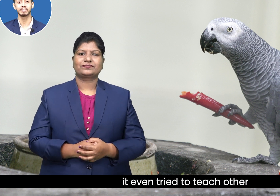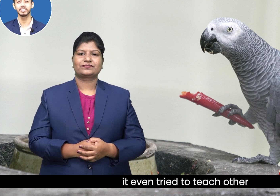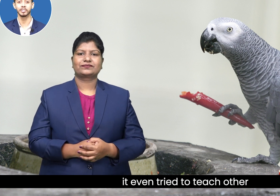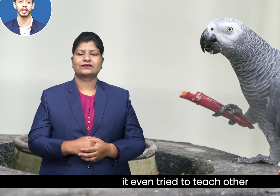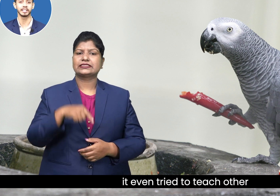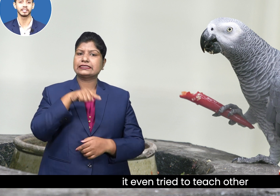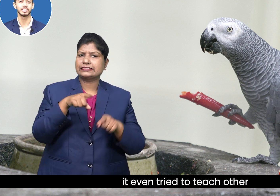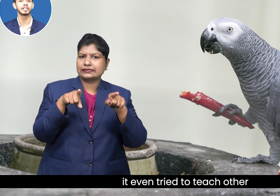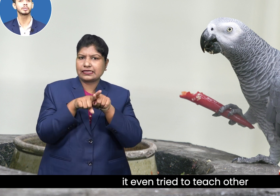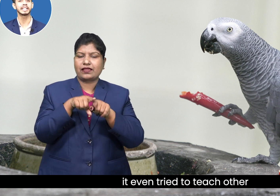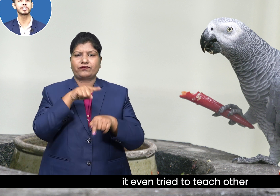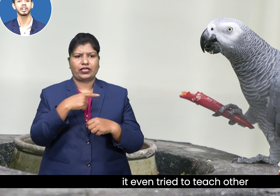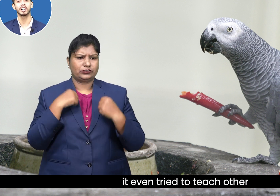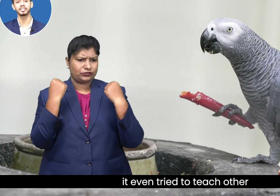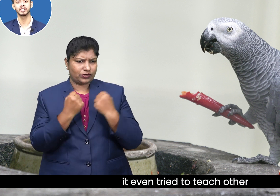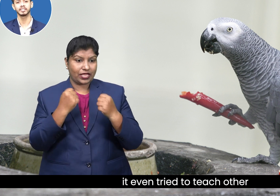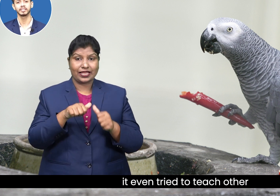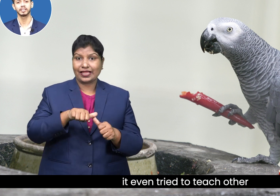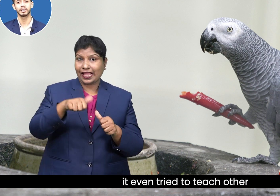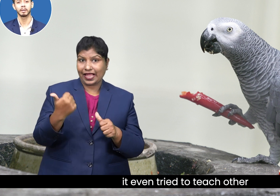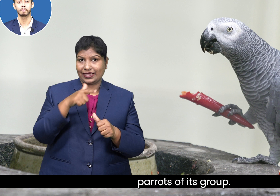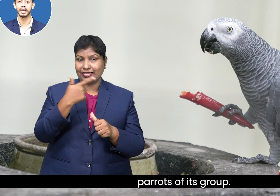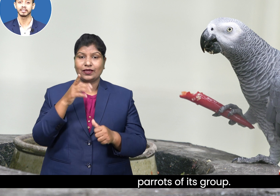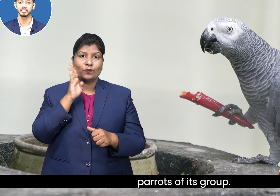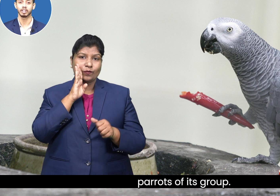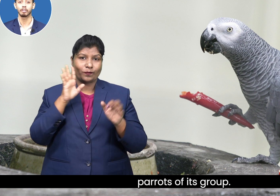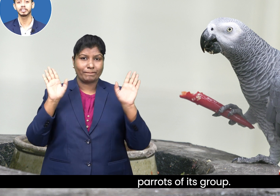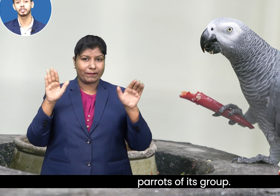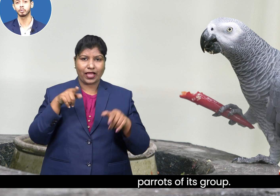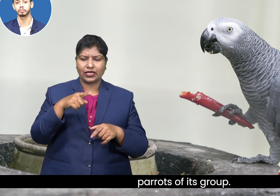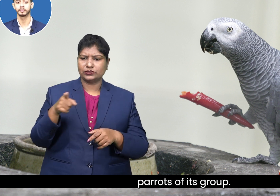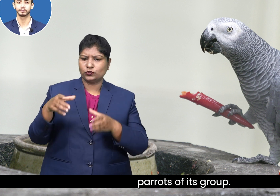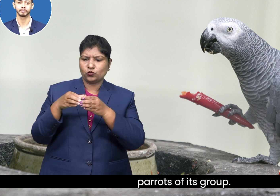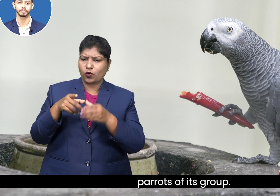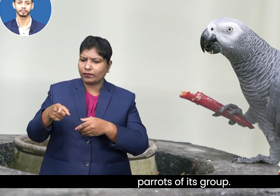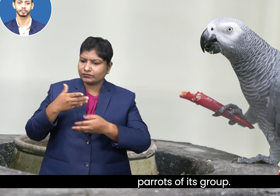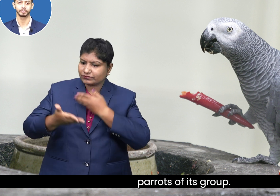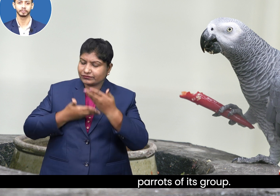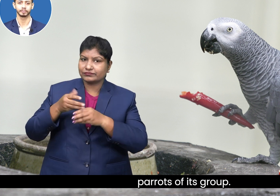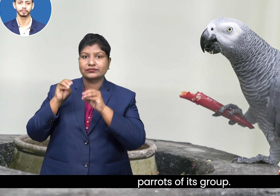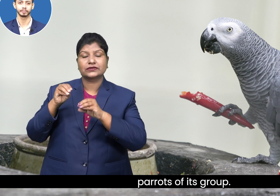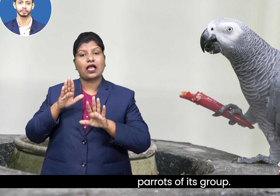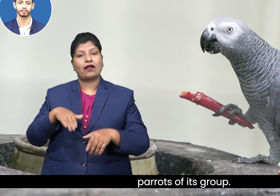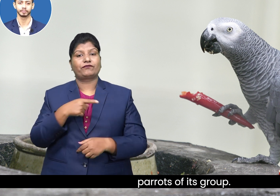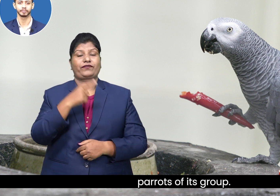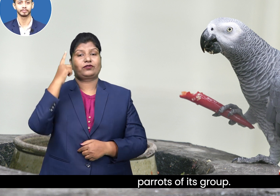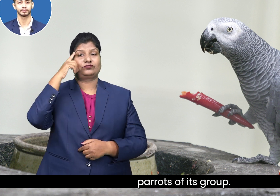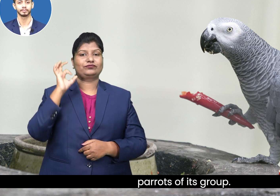It even tried to teach other parrots of its group.